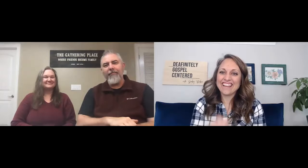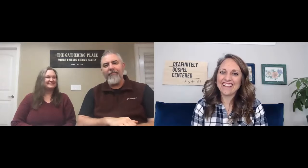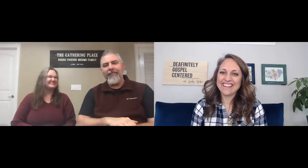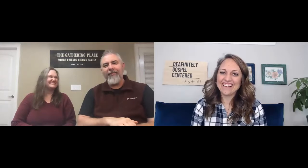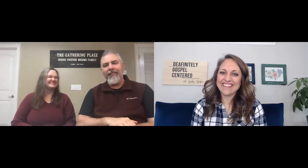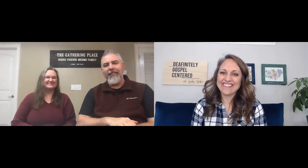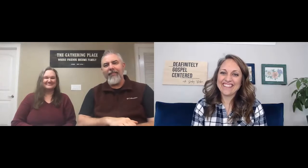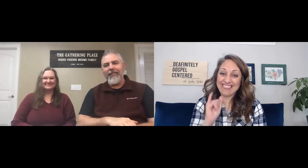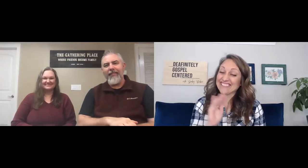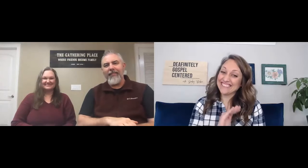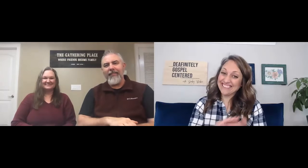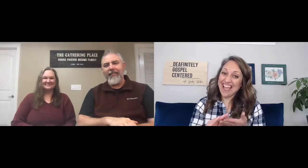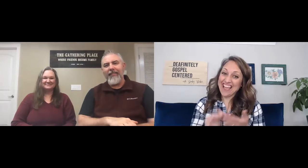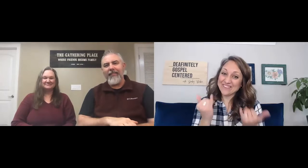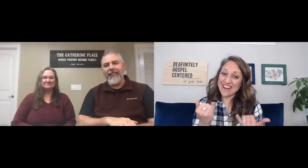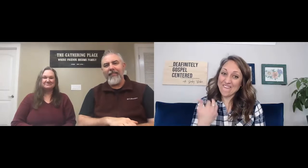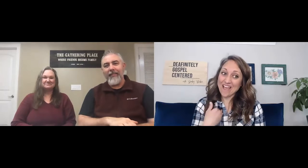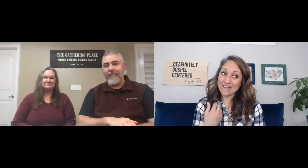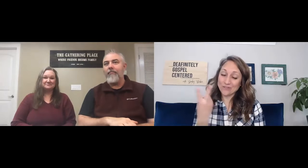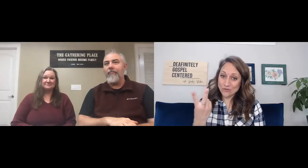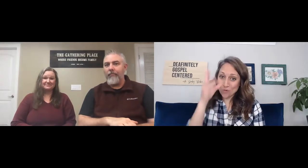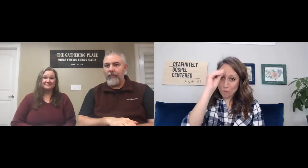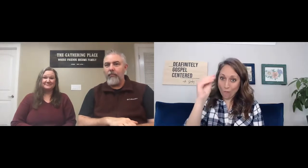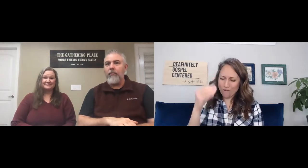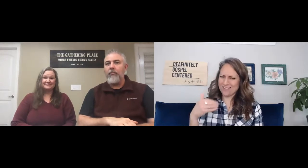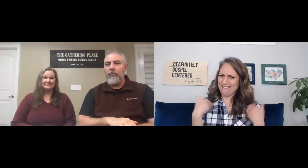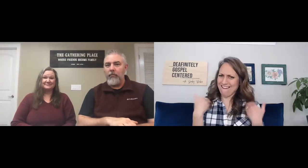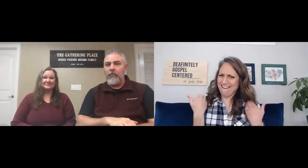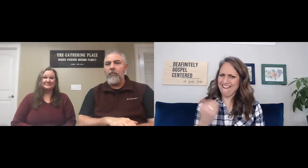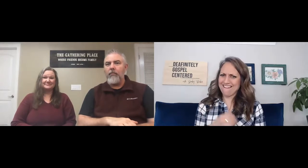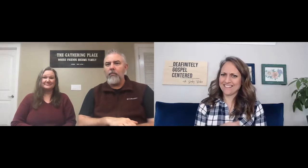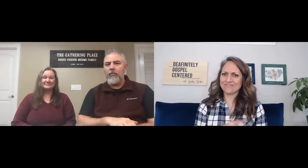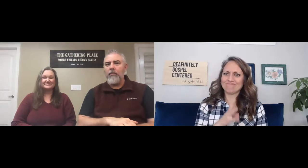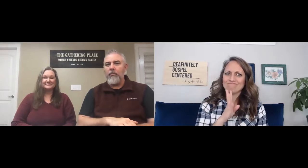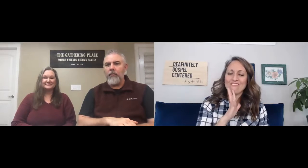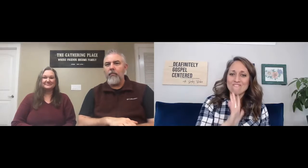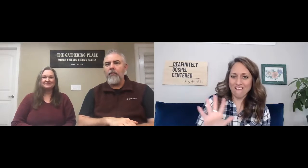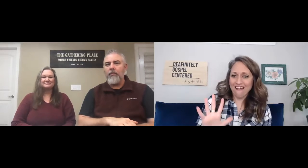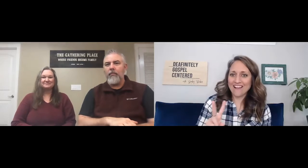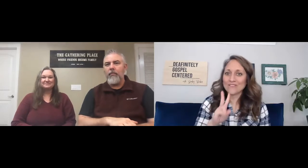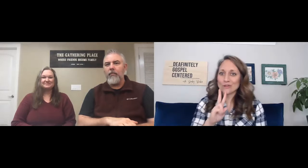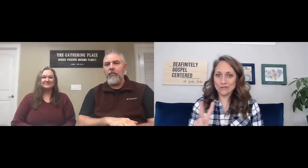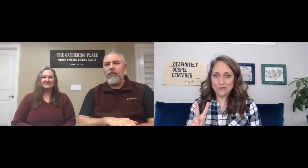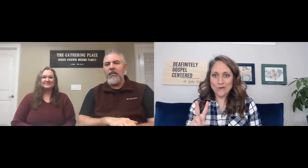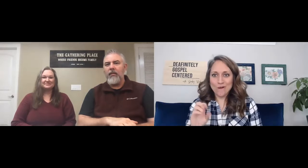Yeah. That's so nice. I have two younger kiddos at home. One was 5 and the other's